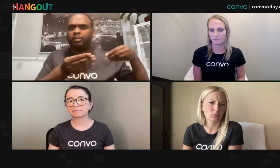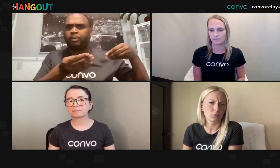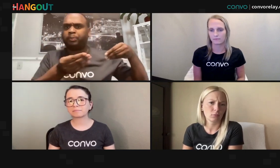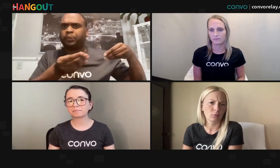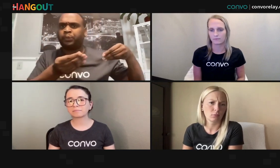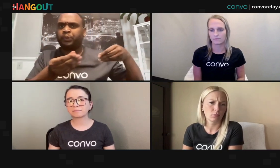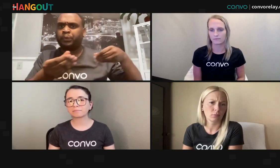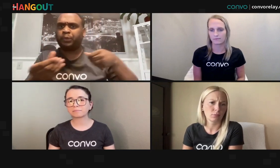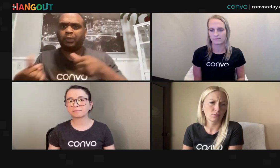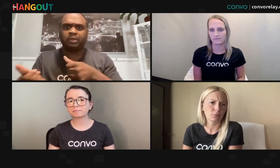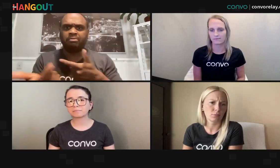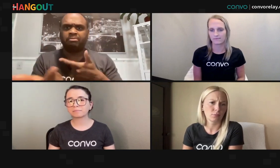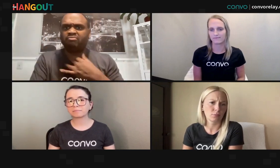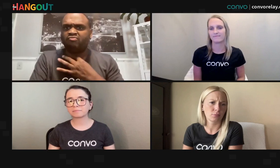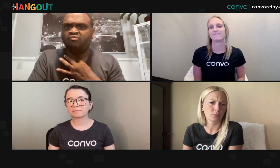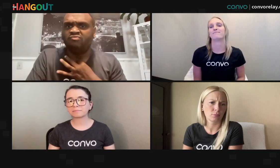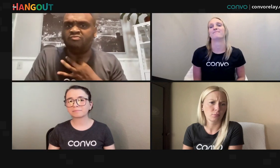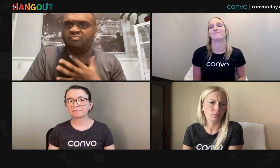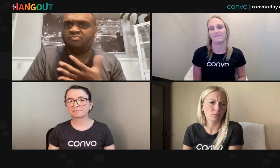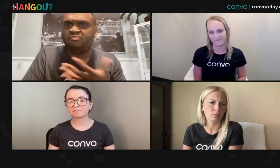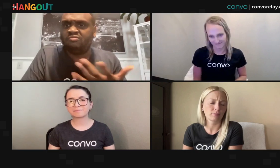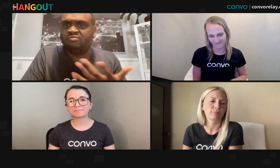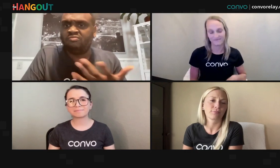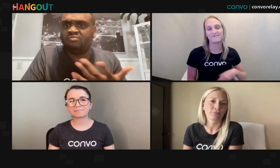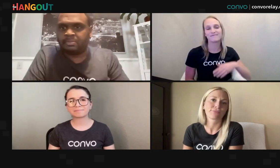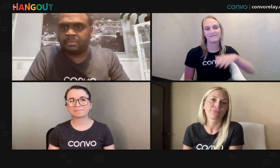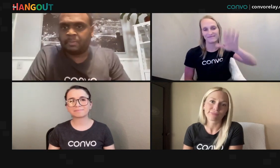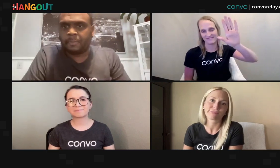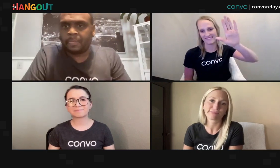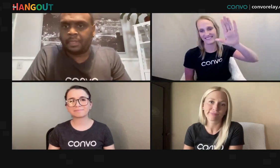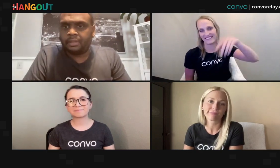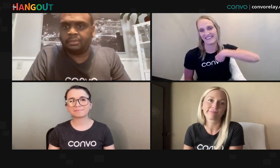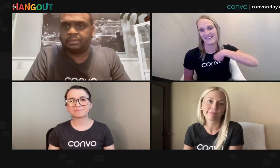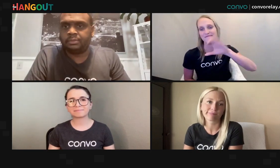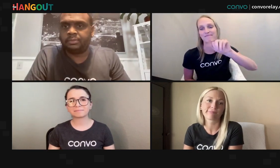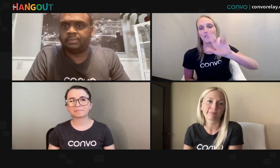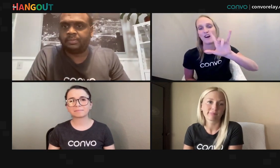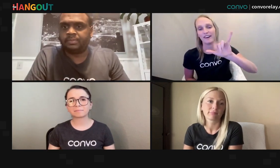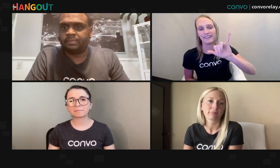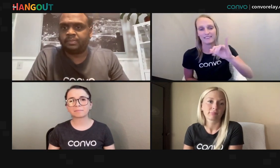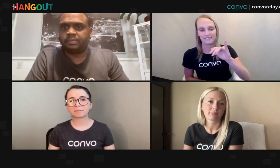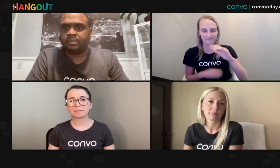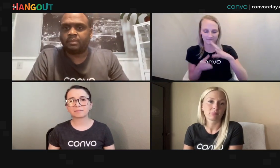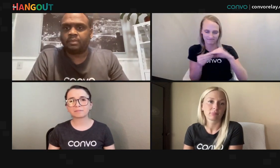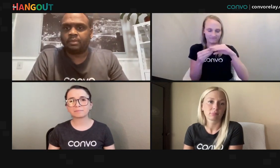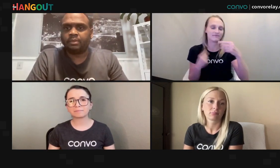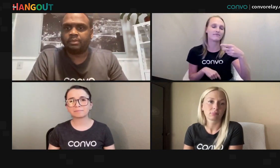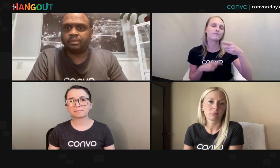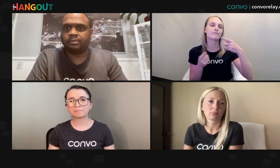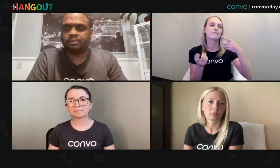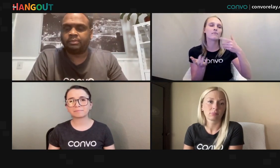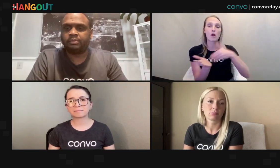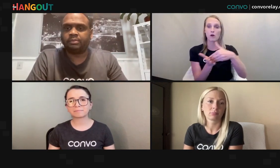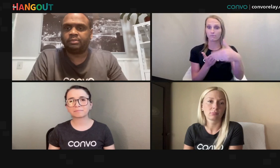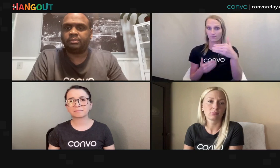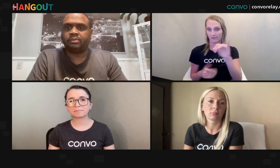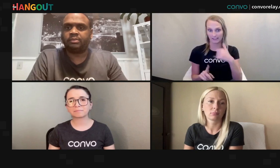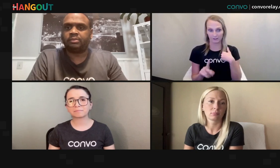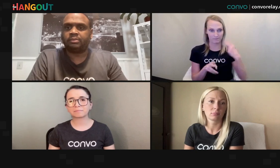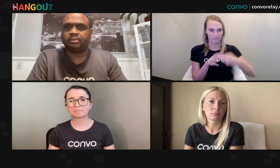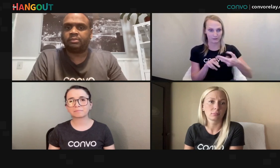How is it working with interpreters? Has it been effective? How's that gone? Carly here.